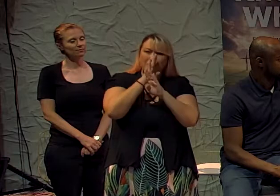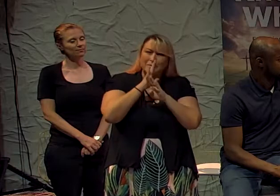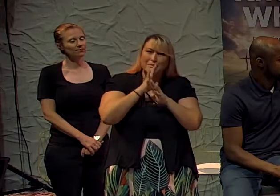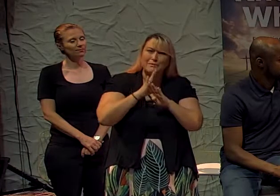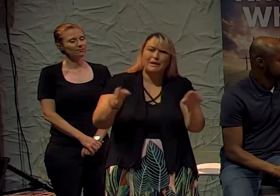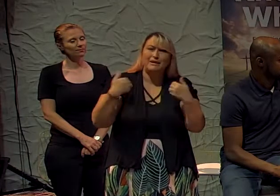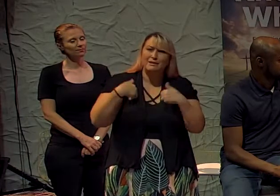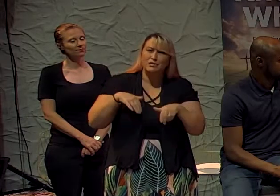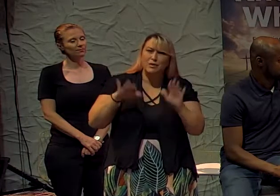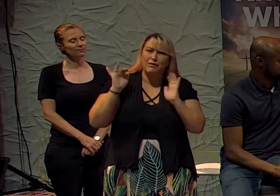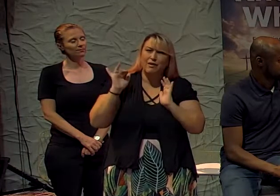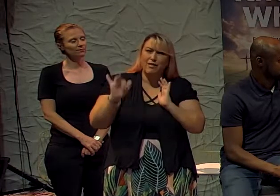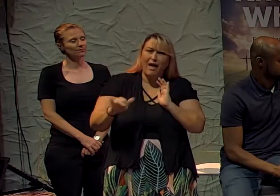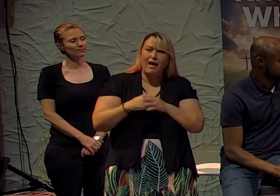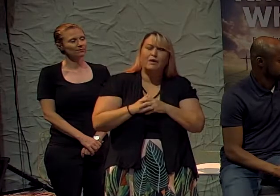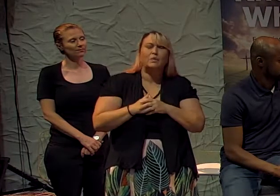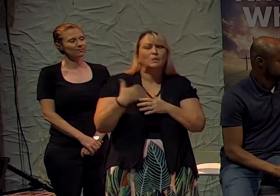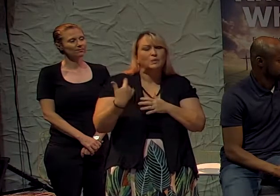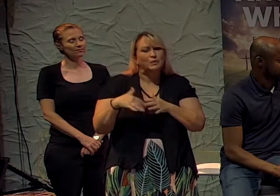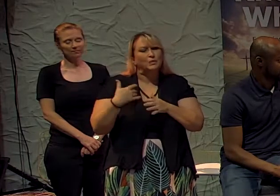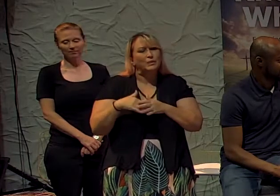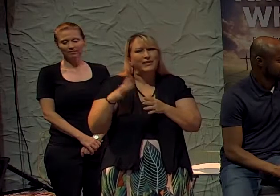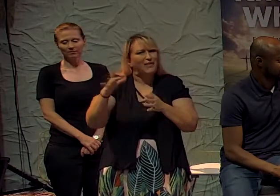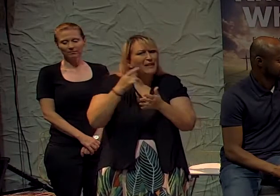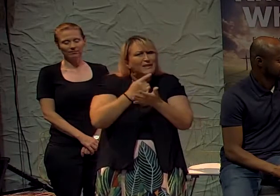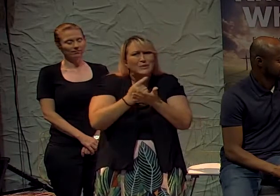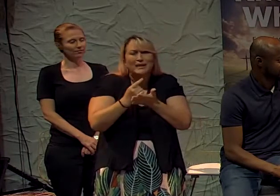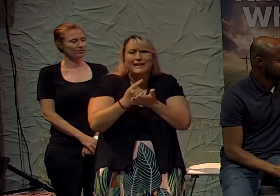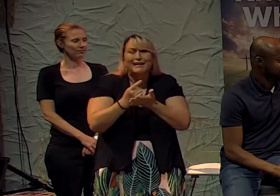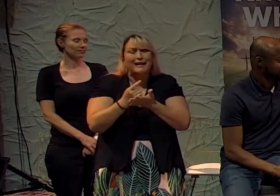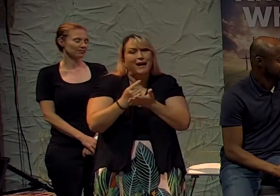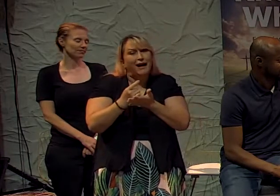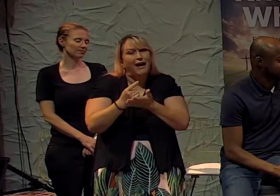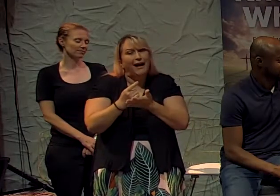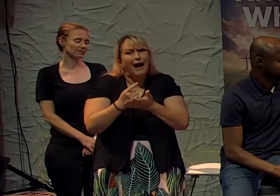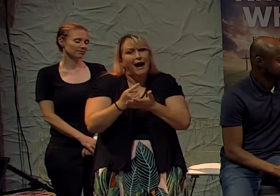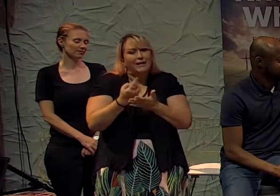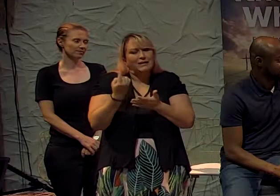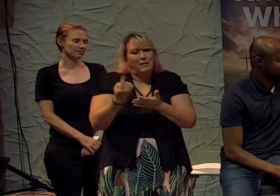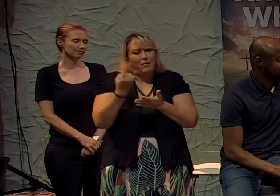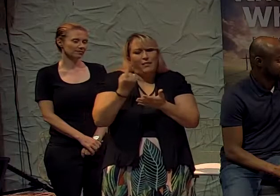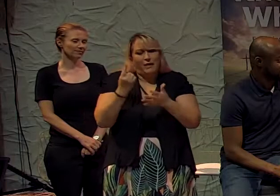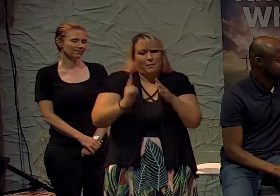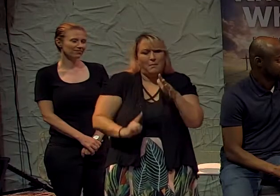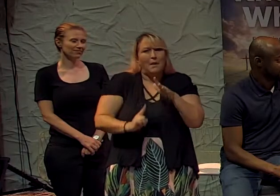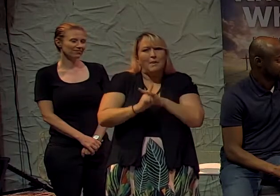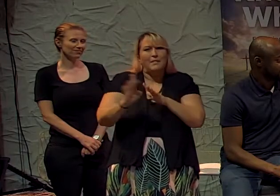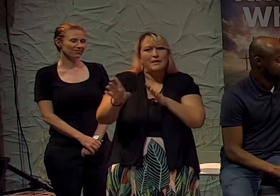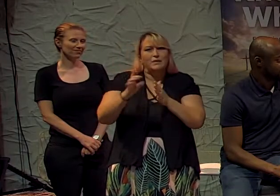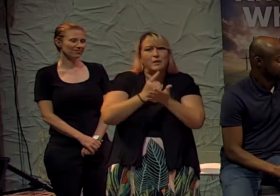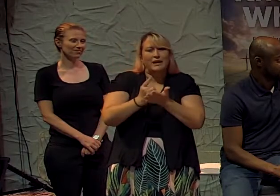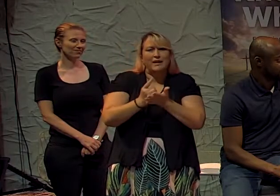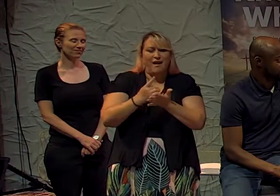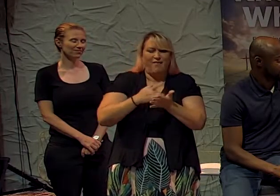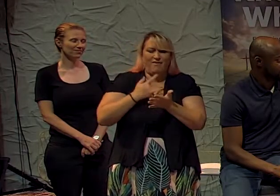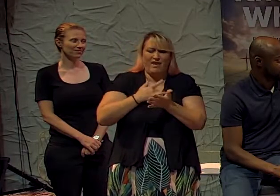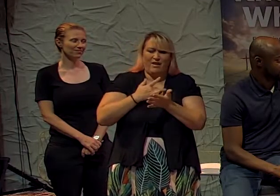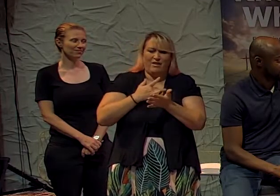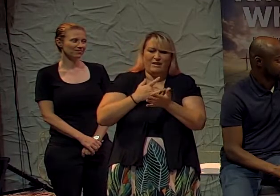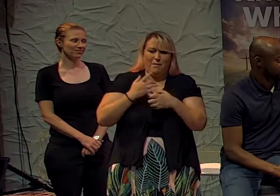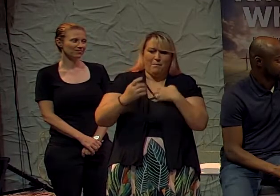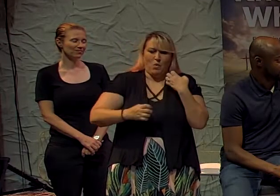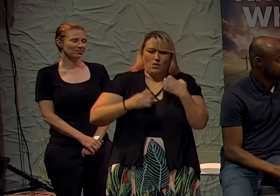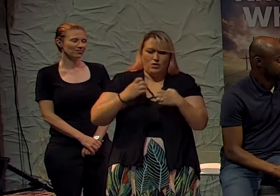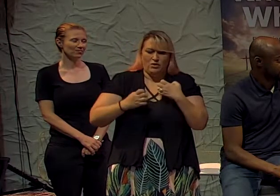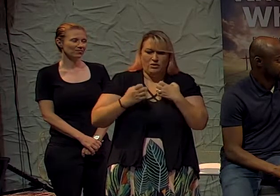that, even even this week, I had something come up this week where I was feeling like emotional.